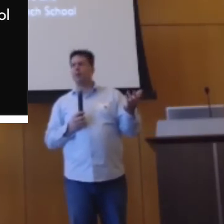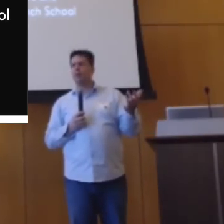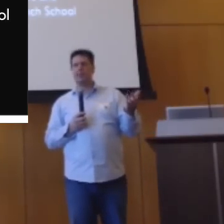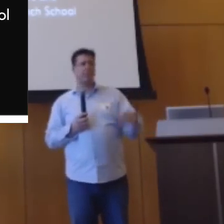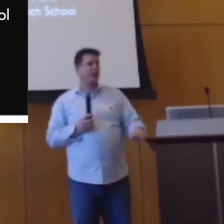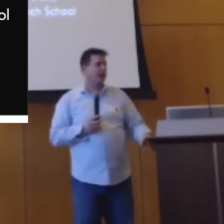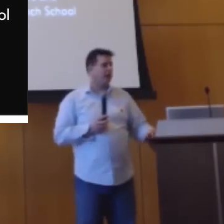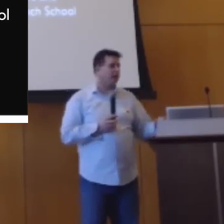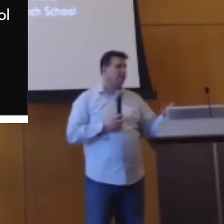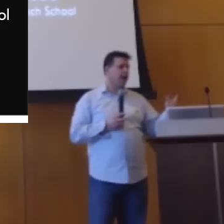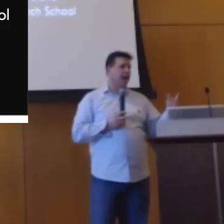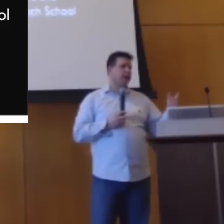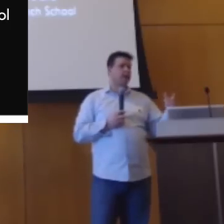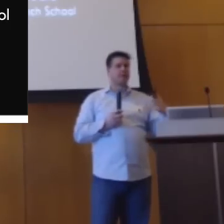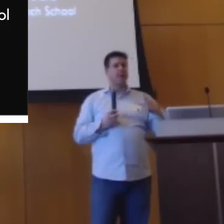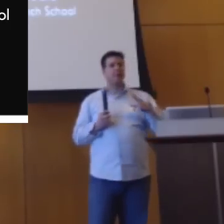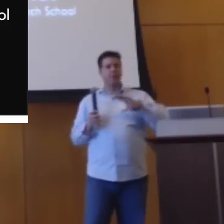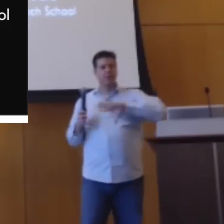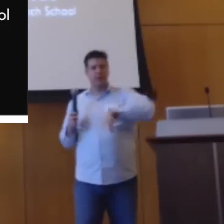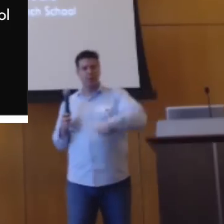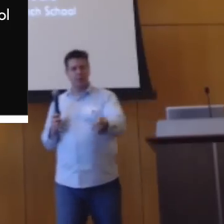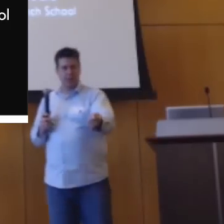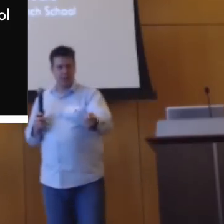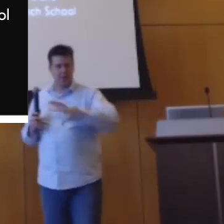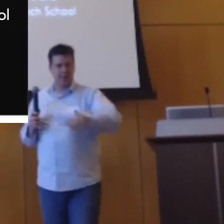and the sign for his name looks like this.